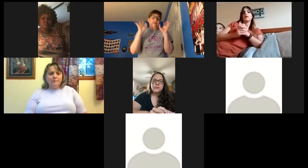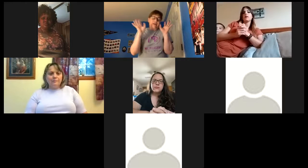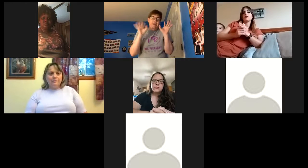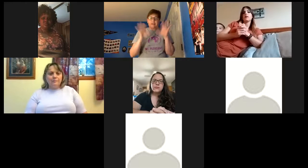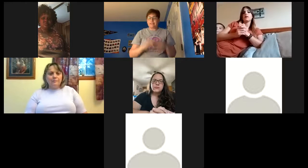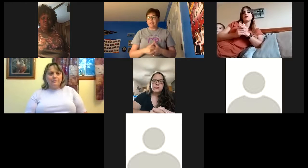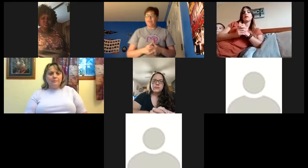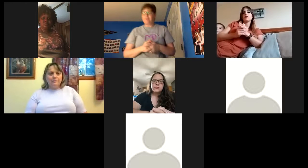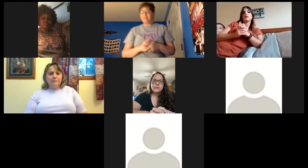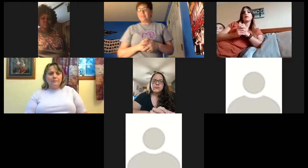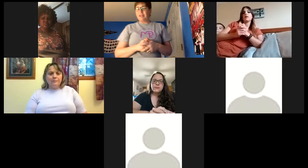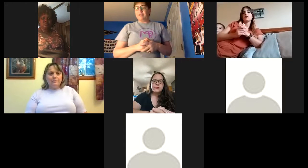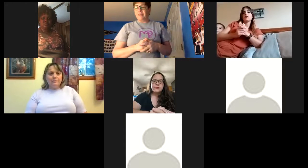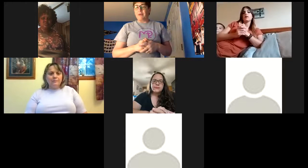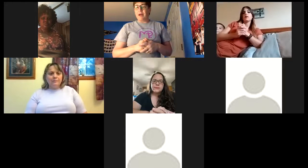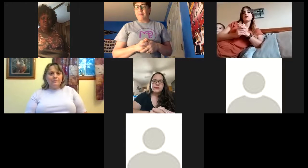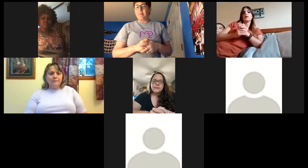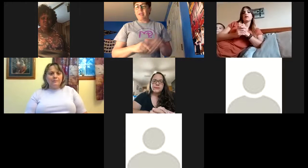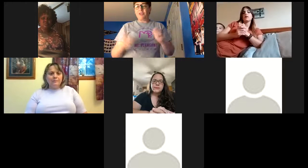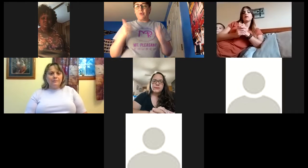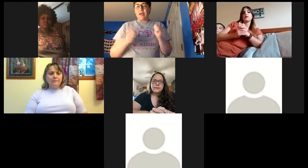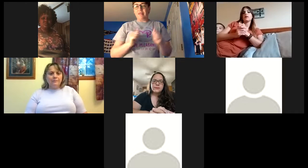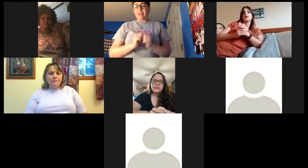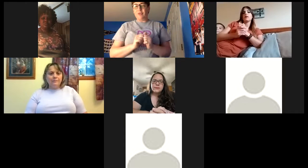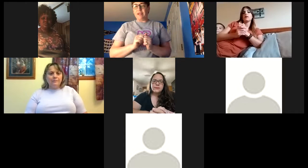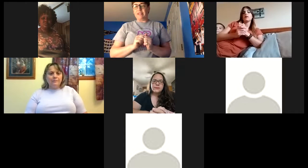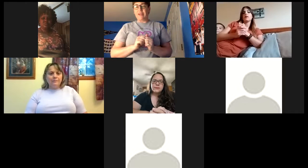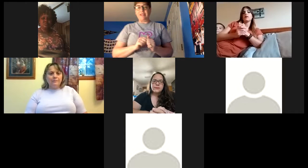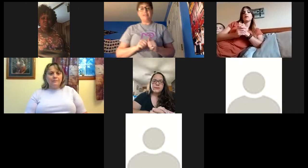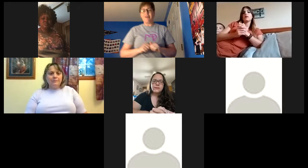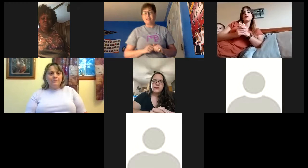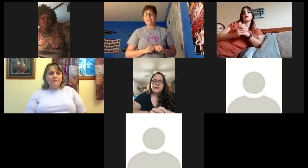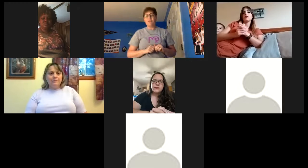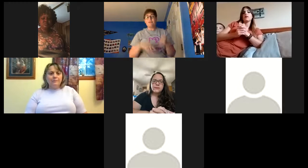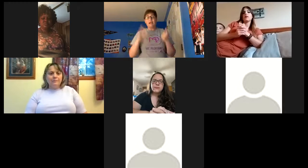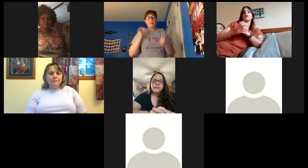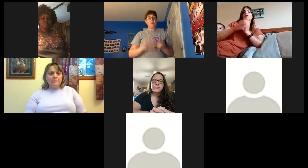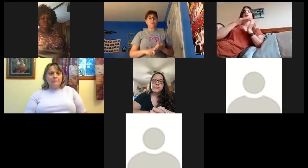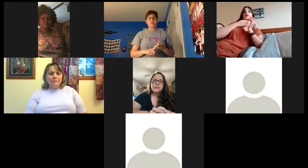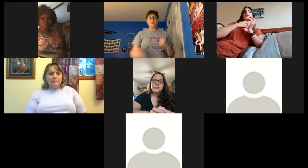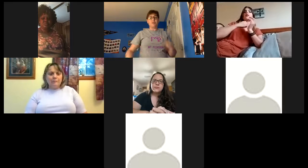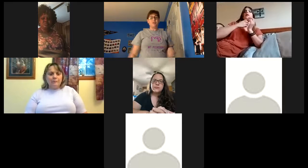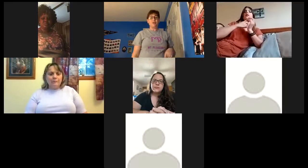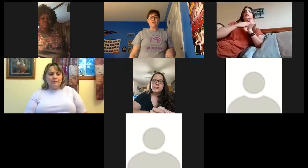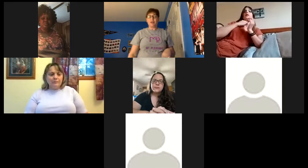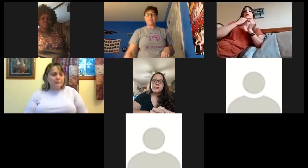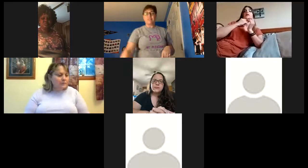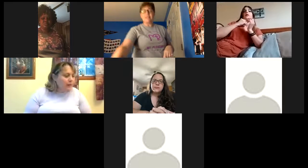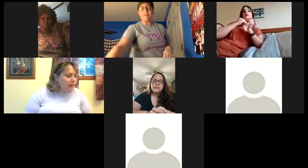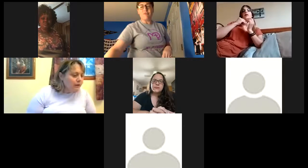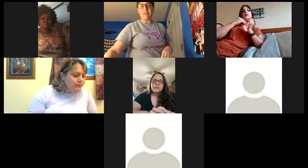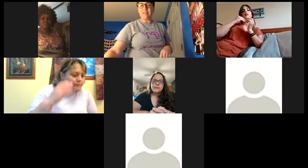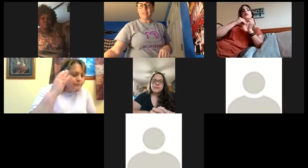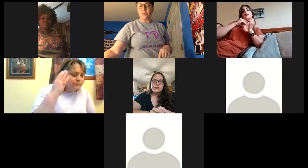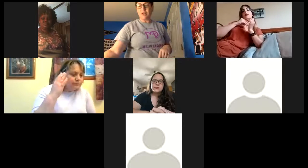and all that kind of good stuff. So, but either way is fine. All right. So then we've got beautiful. So beautiful, I was